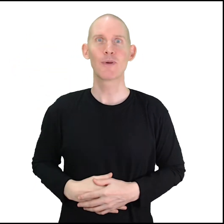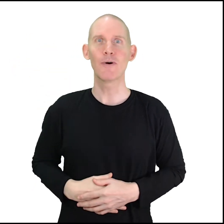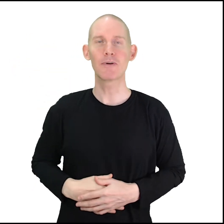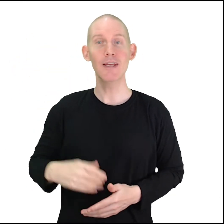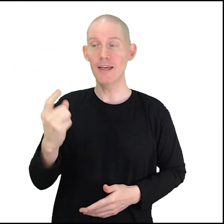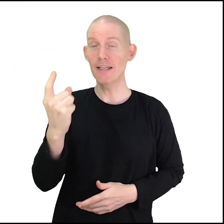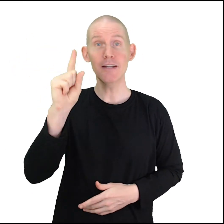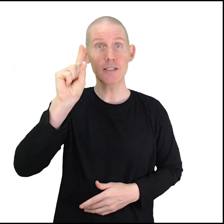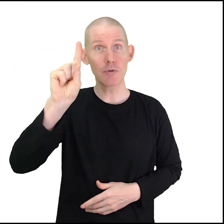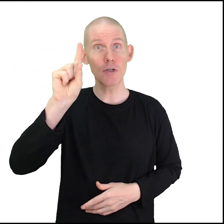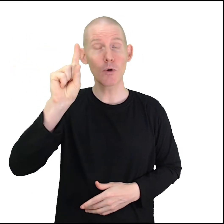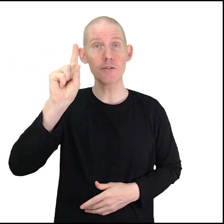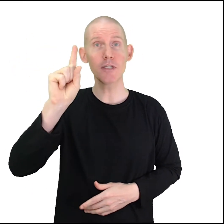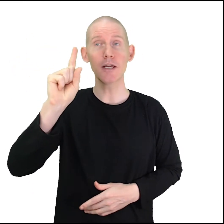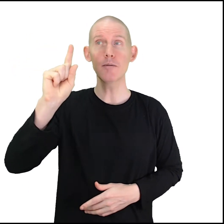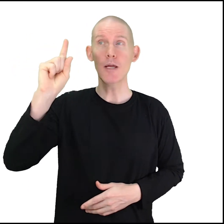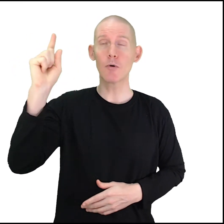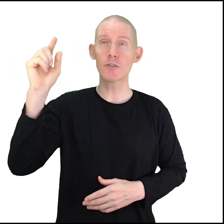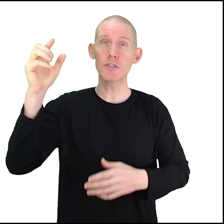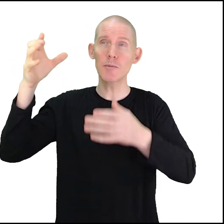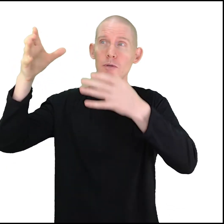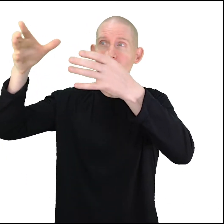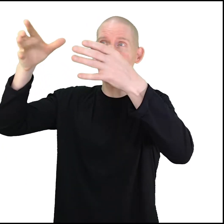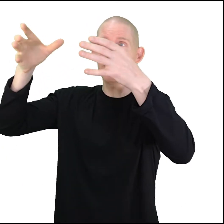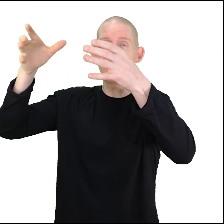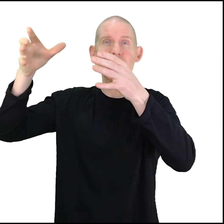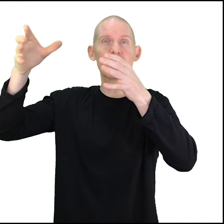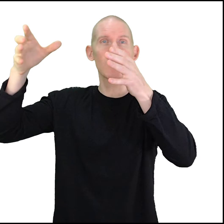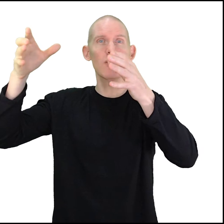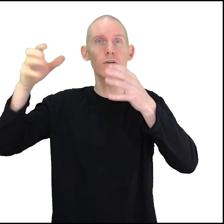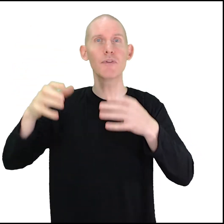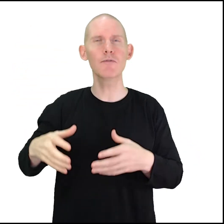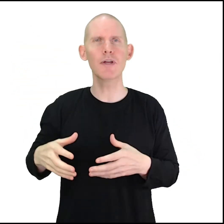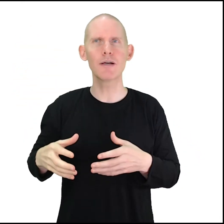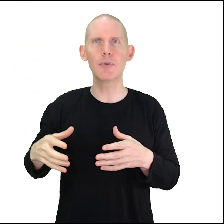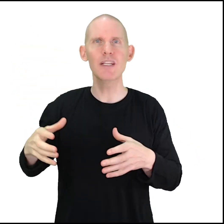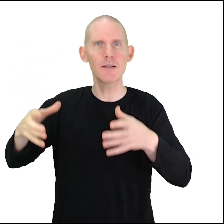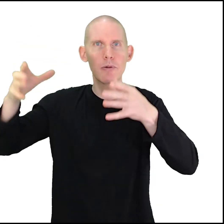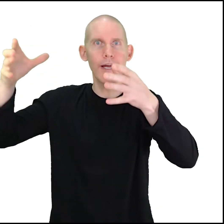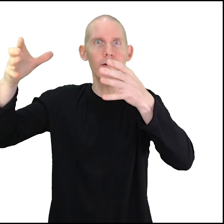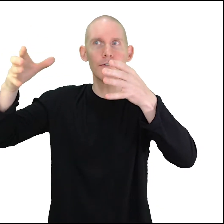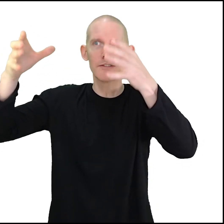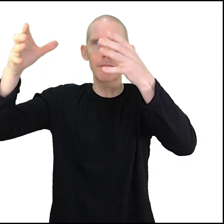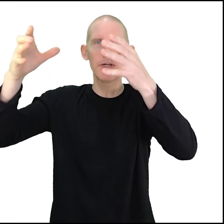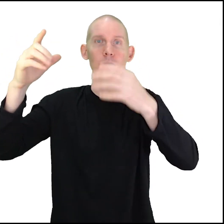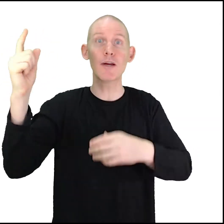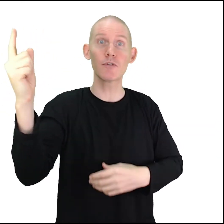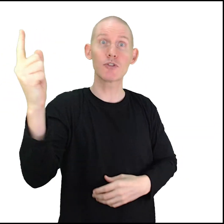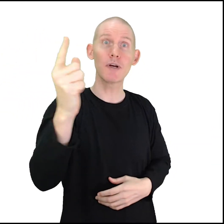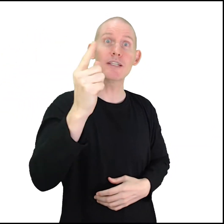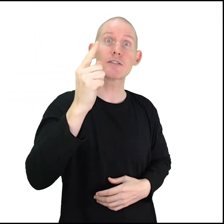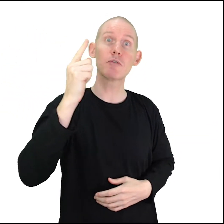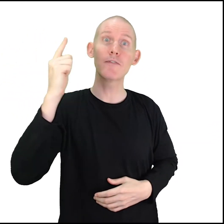Okay, that index finger once again, but we're just going to be making a big circle. Think of like a pizza platter and it's up here and we have to trace around the